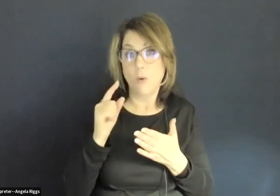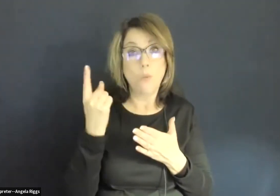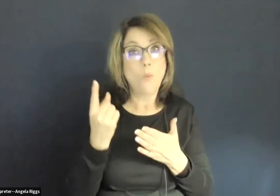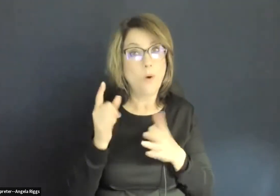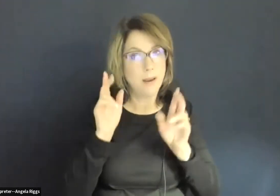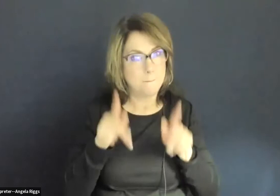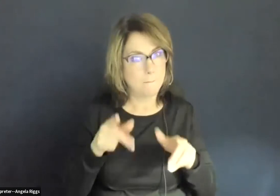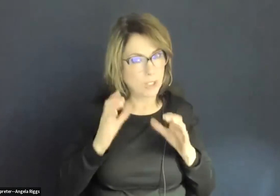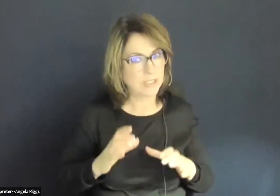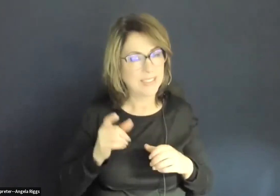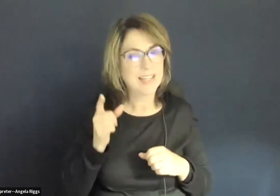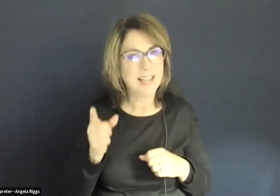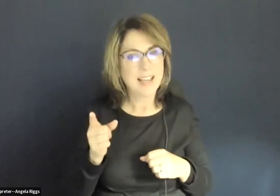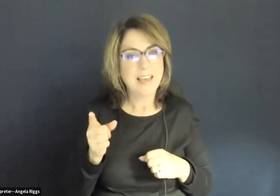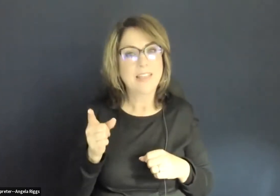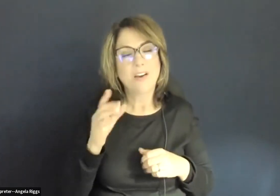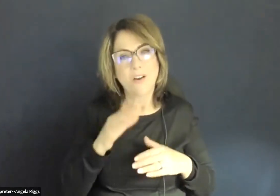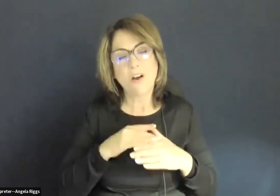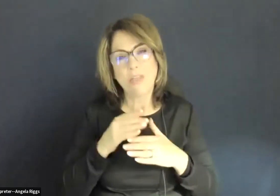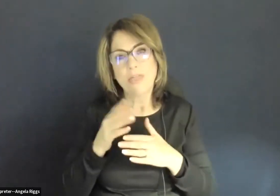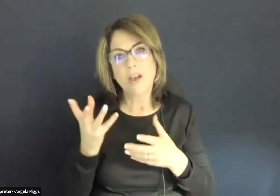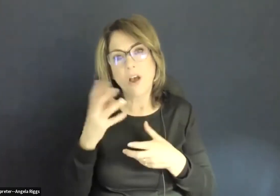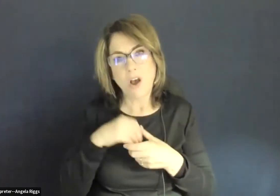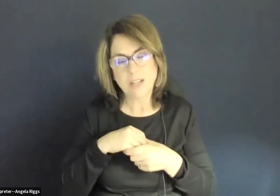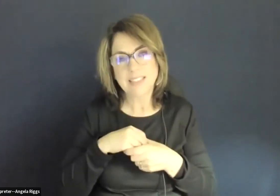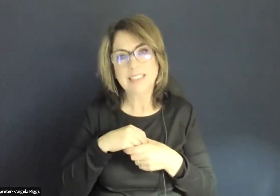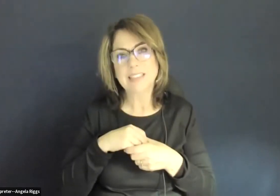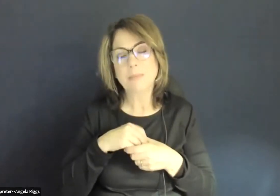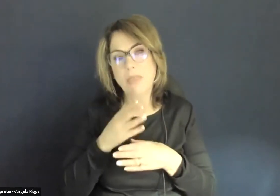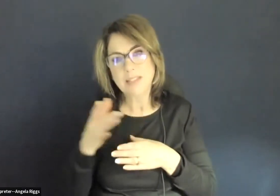consumer that's on the spectrum with severe